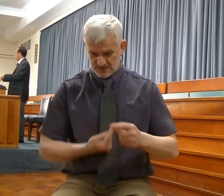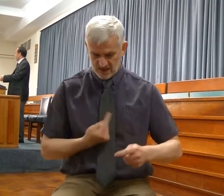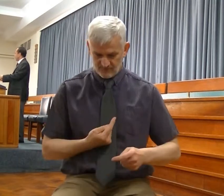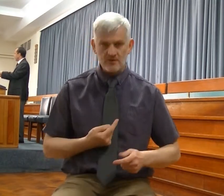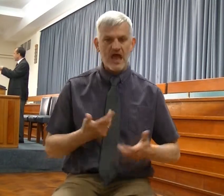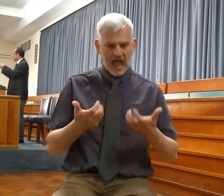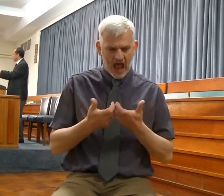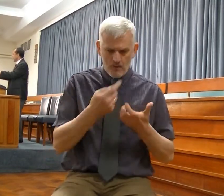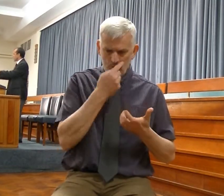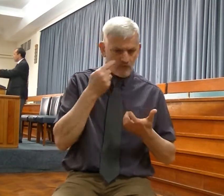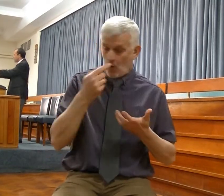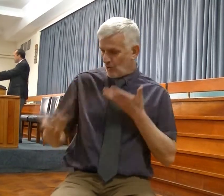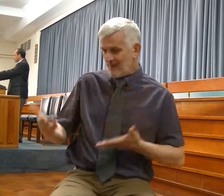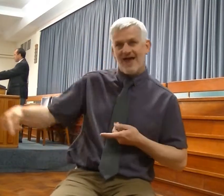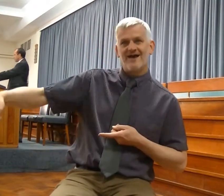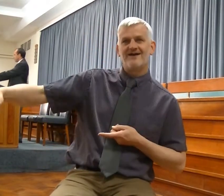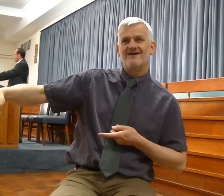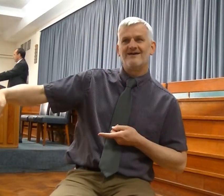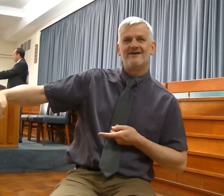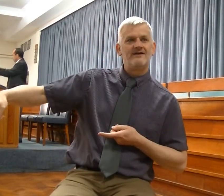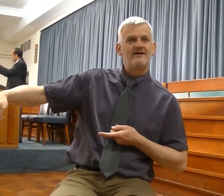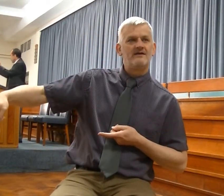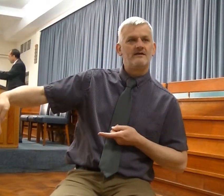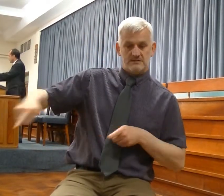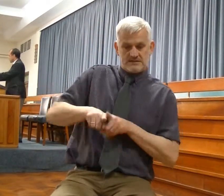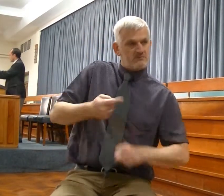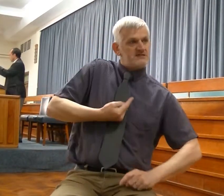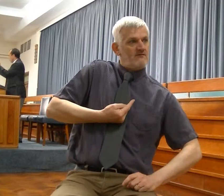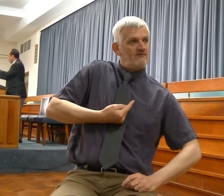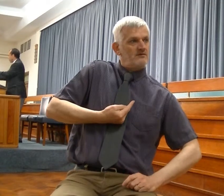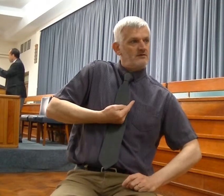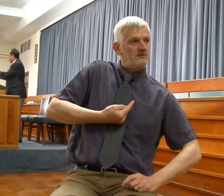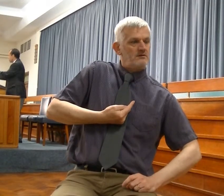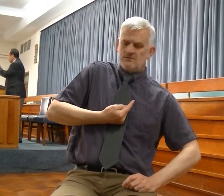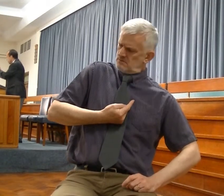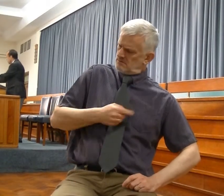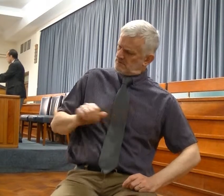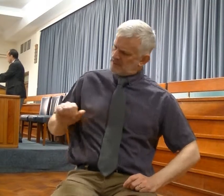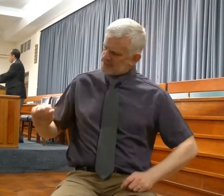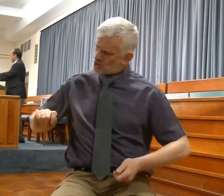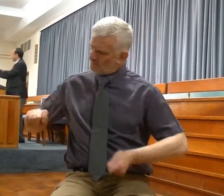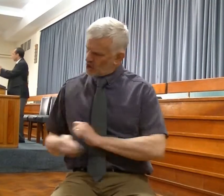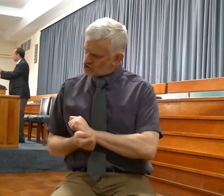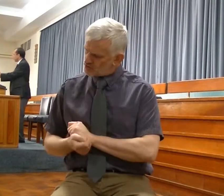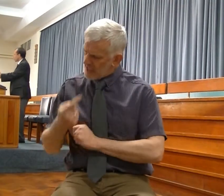this man. And that gives us a pattern, really. There are evidences of every true conversion, but